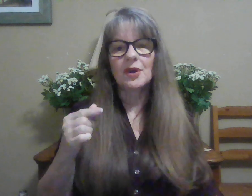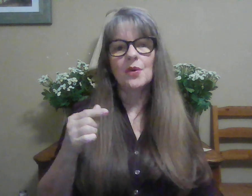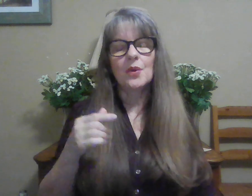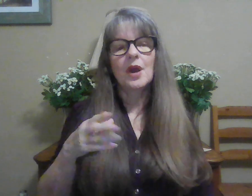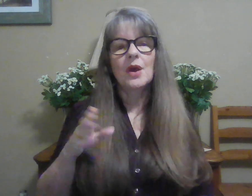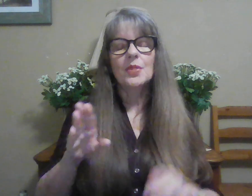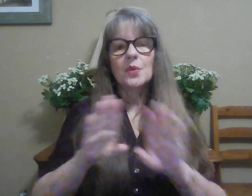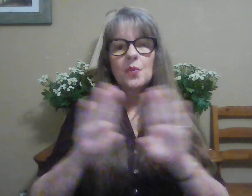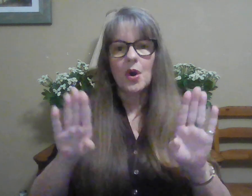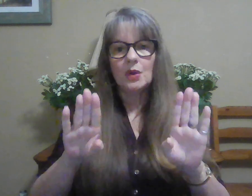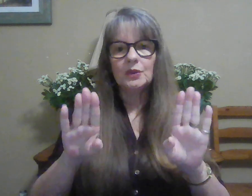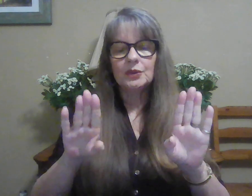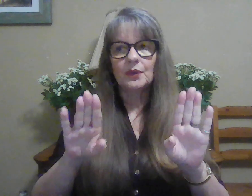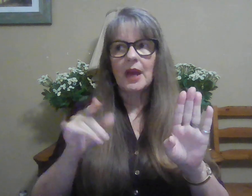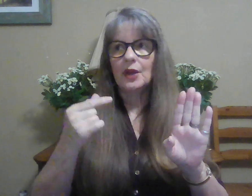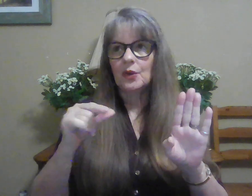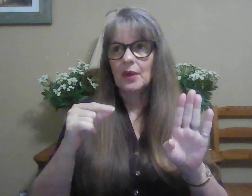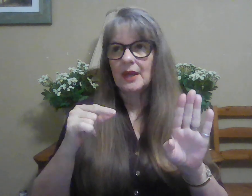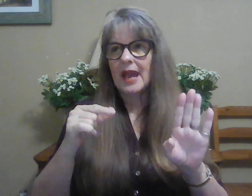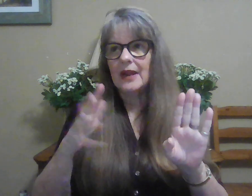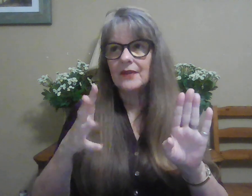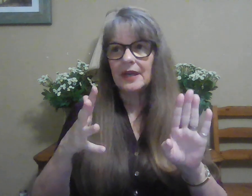so the walls are kind of a